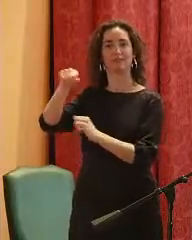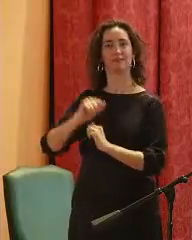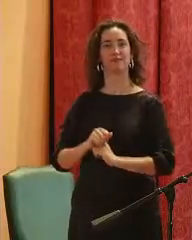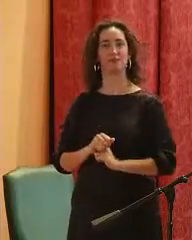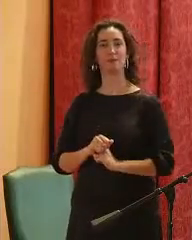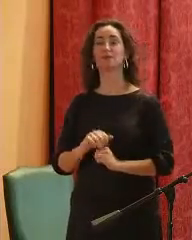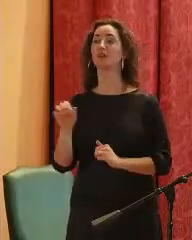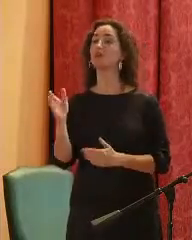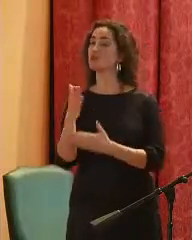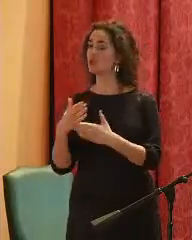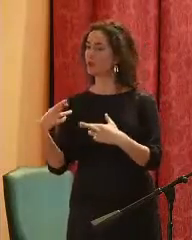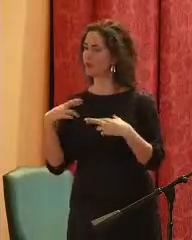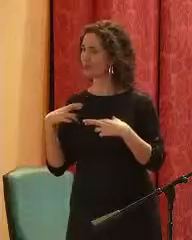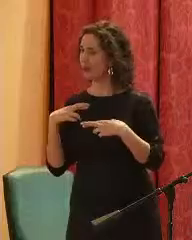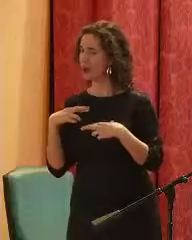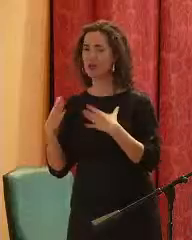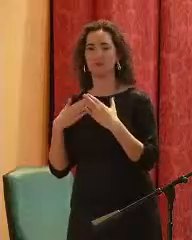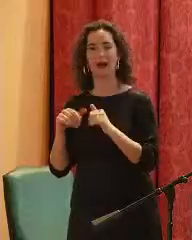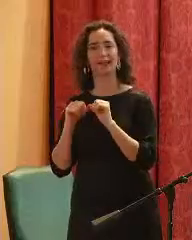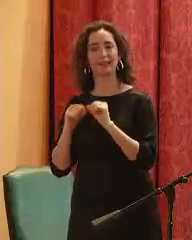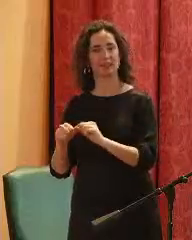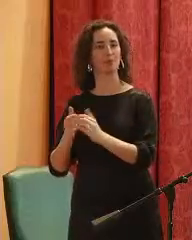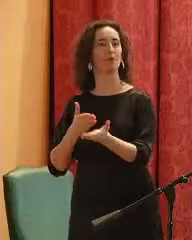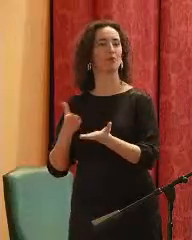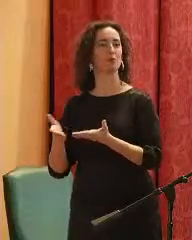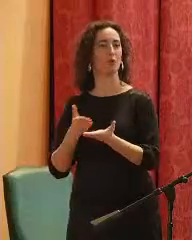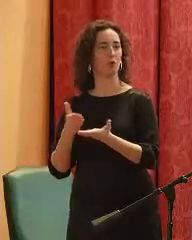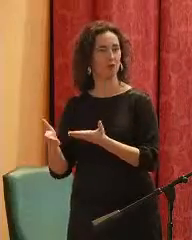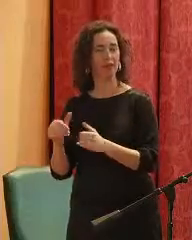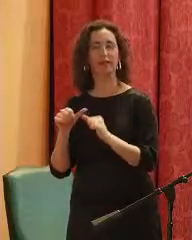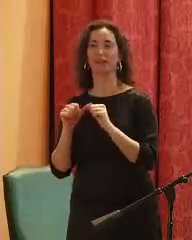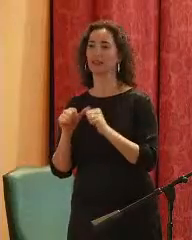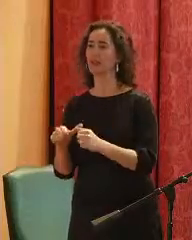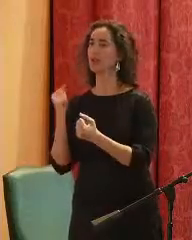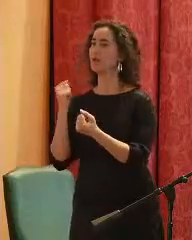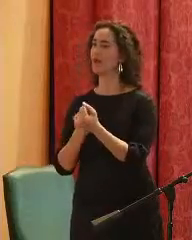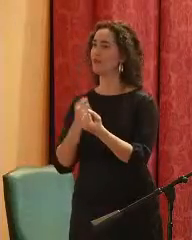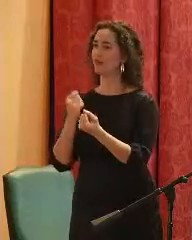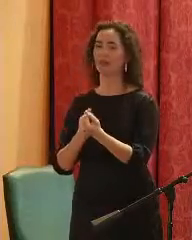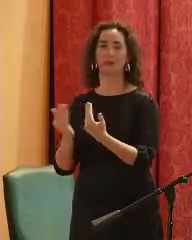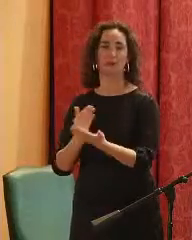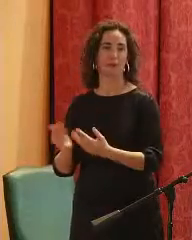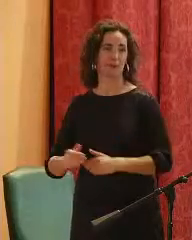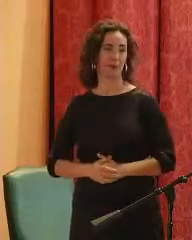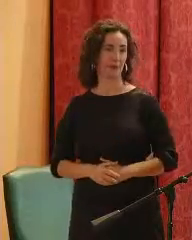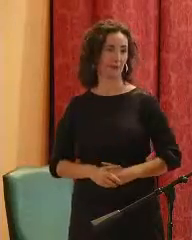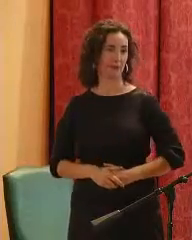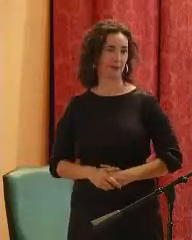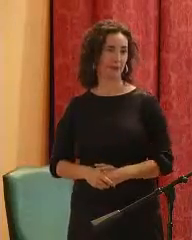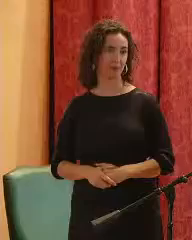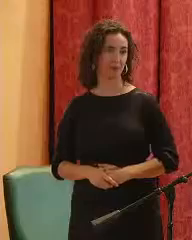Some are retired, but continue to serve and to advocate anyway.